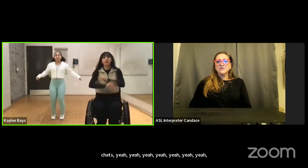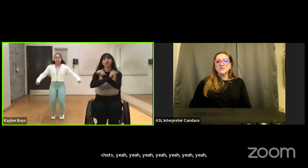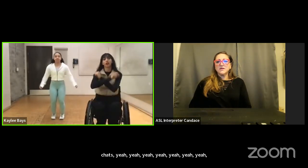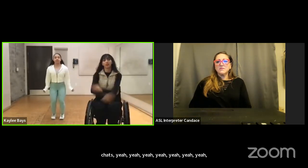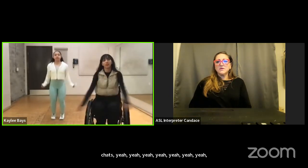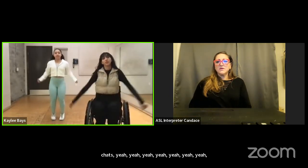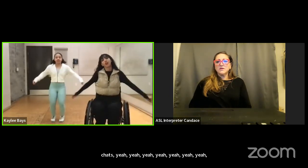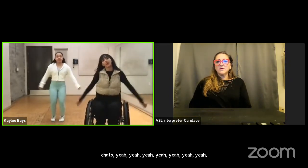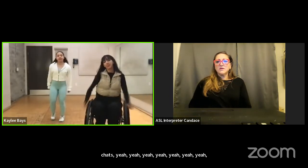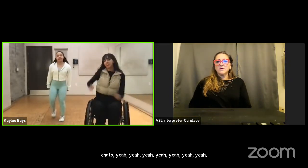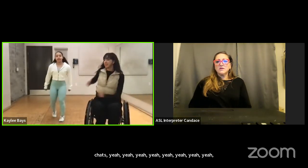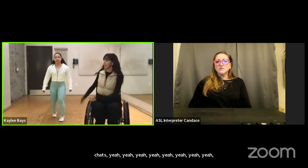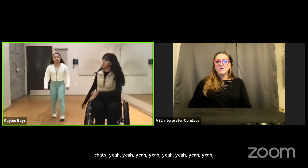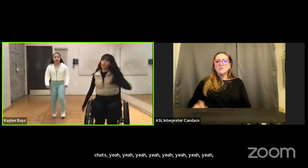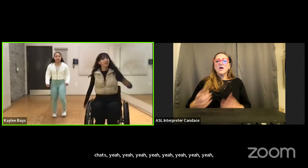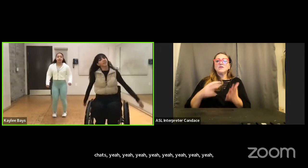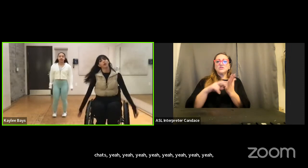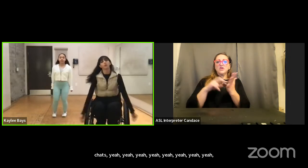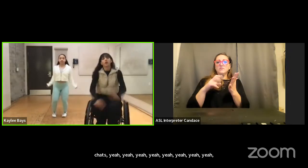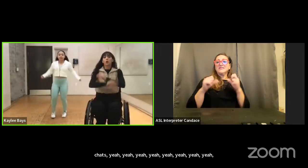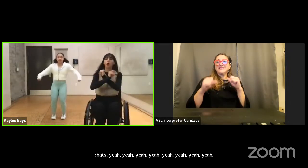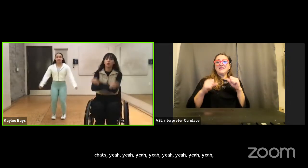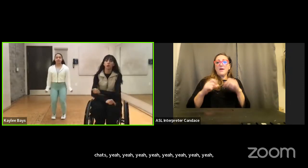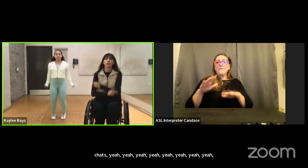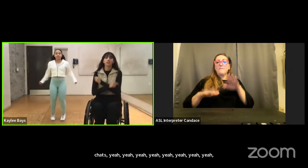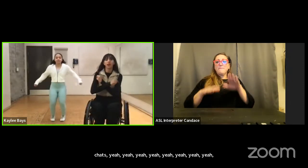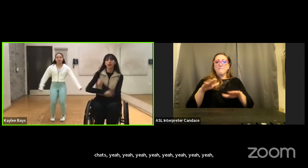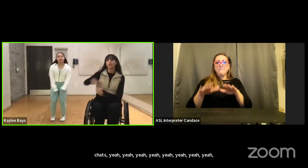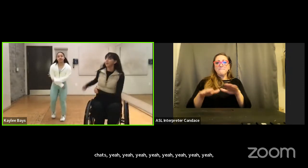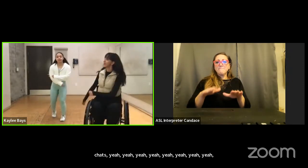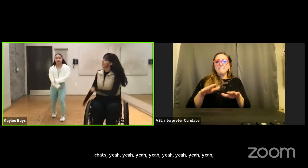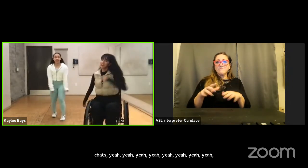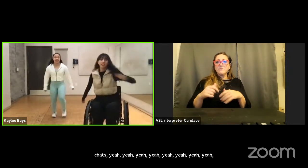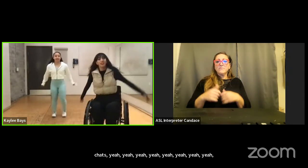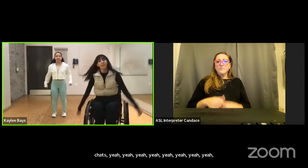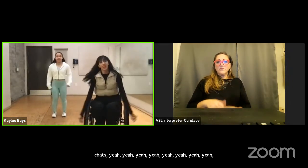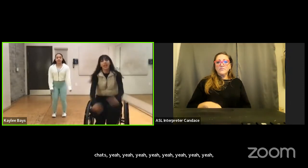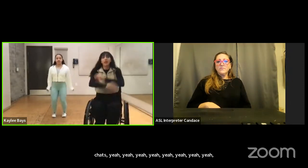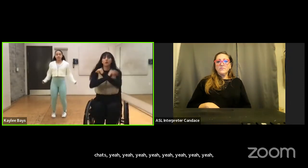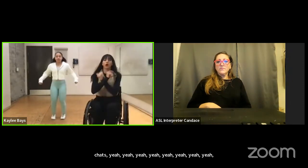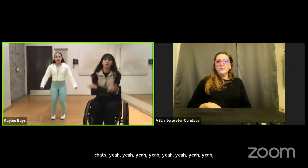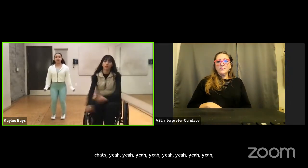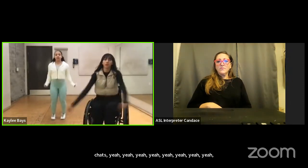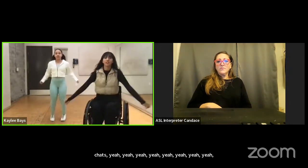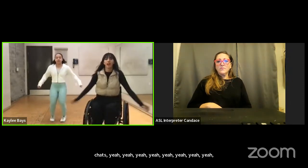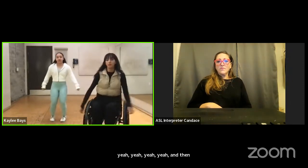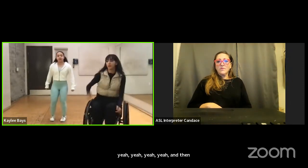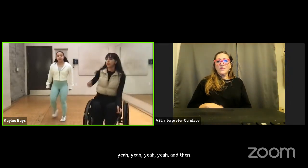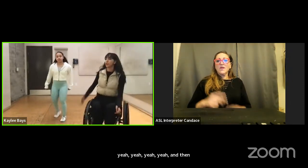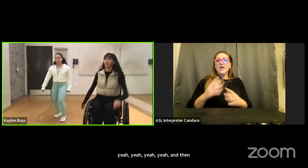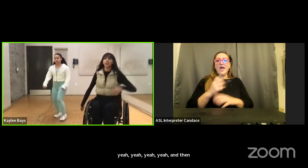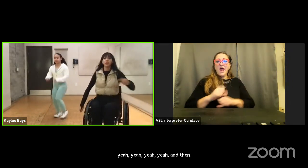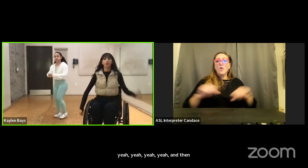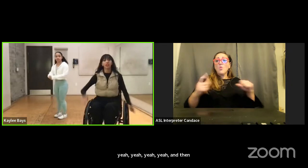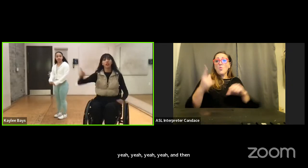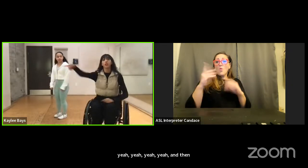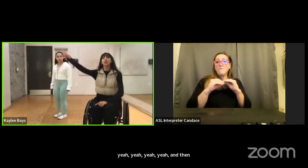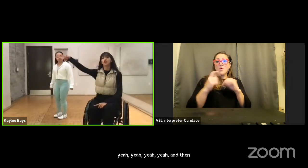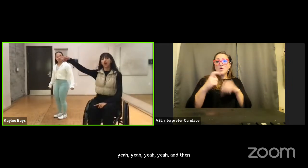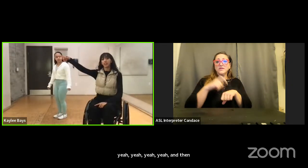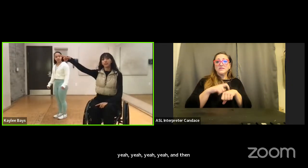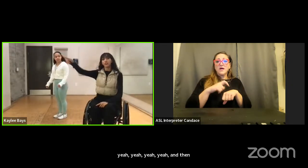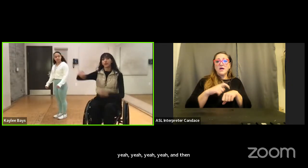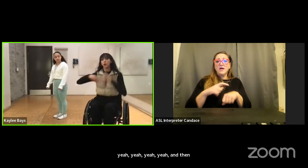step. Chuck, chuck, step, step. One more time. And one more time. Good. From